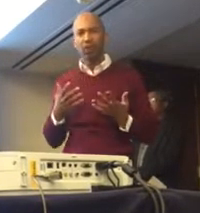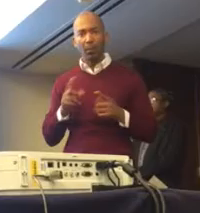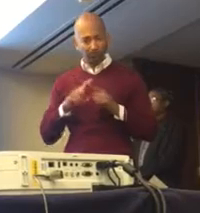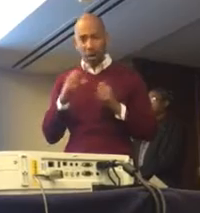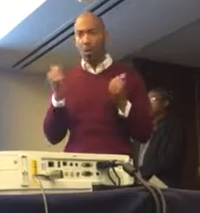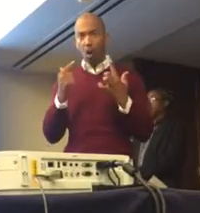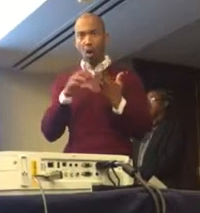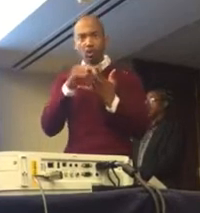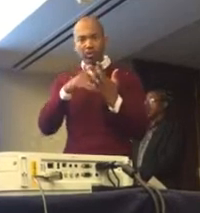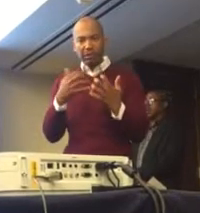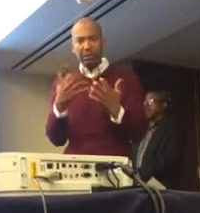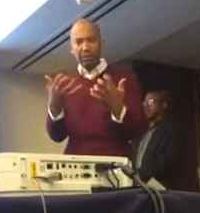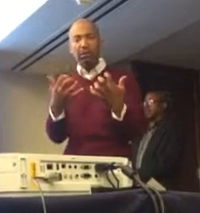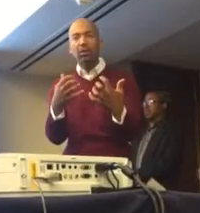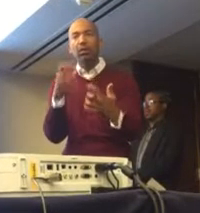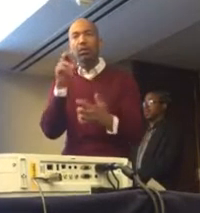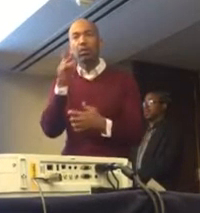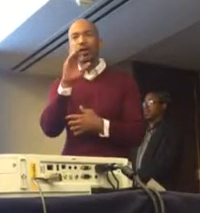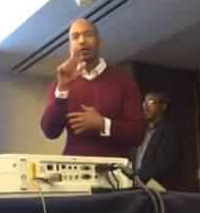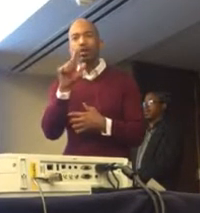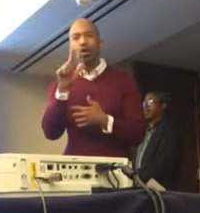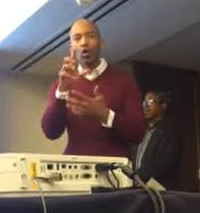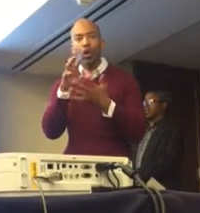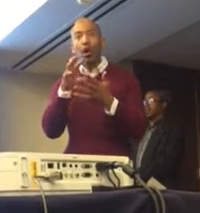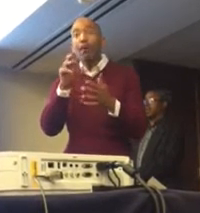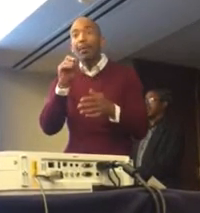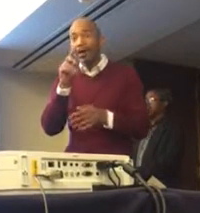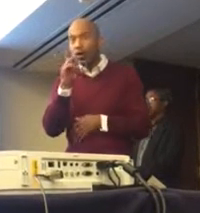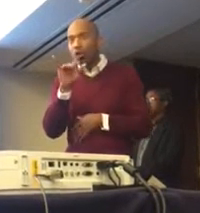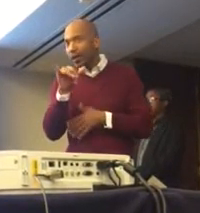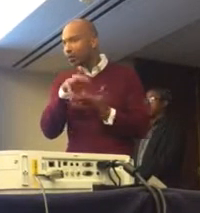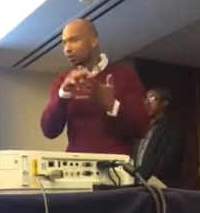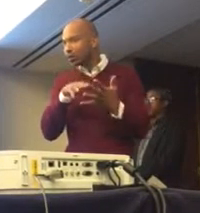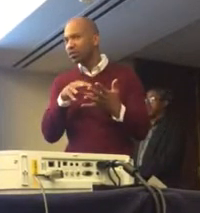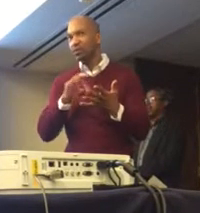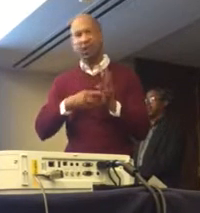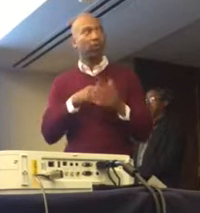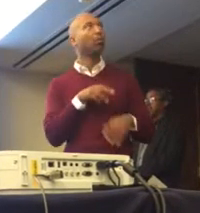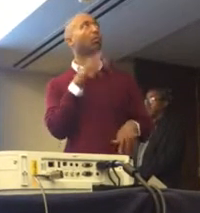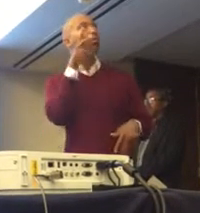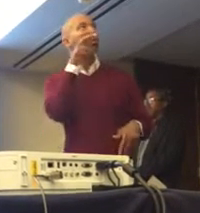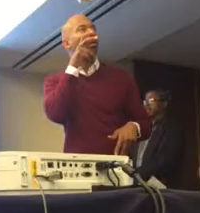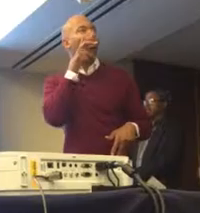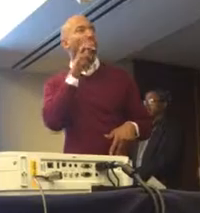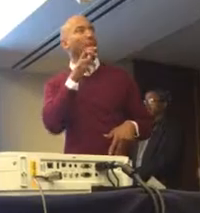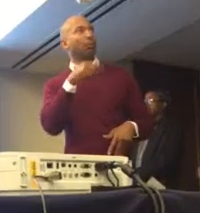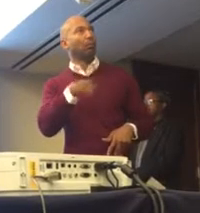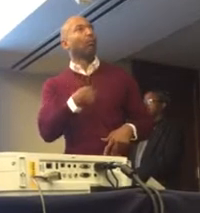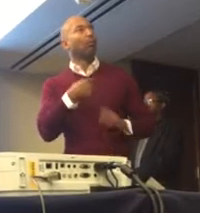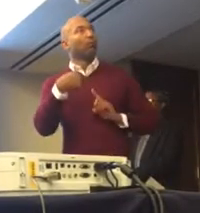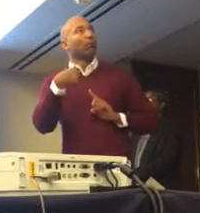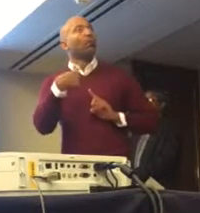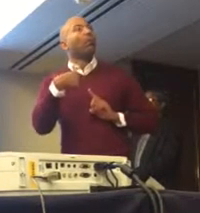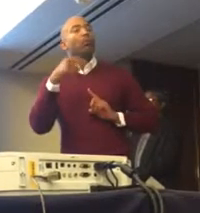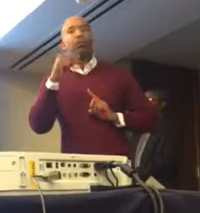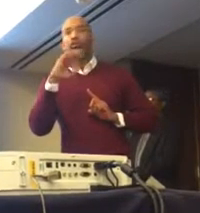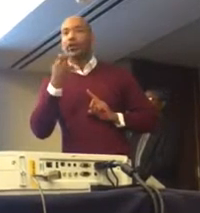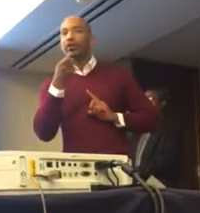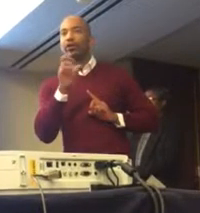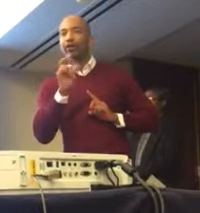students and there are racial minority students in the room. You can imagine how triggering that could be. So necessary, but just be very